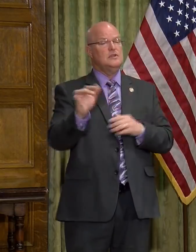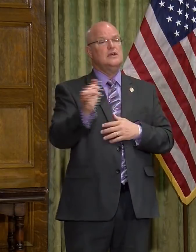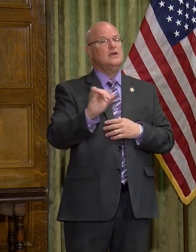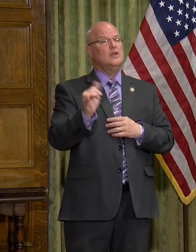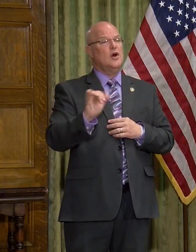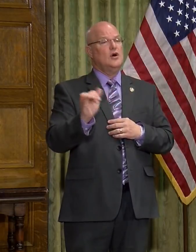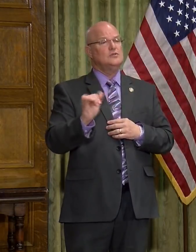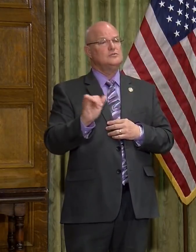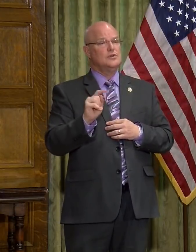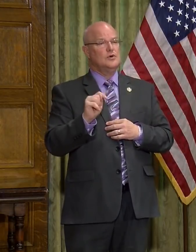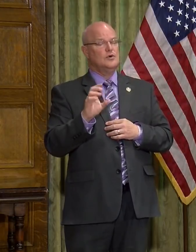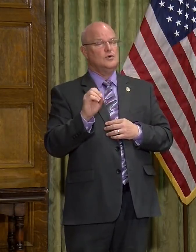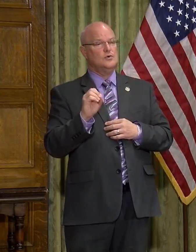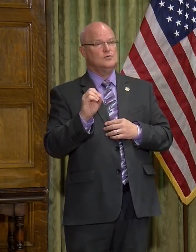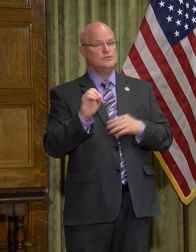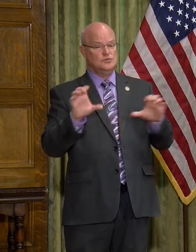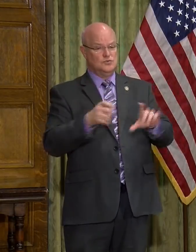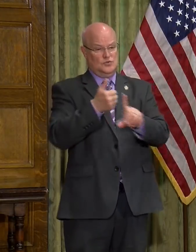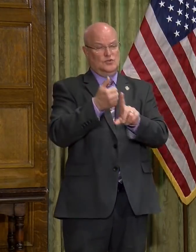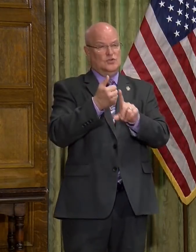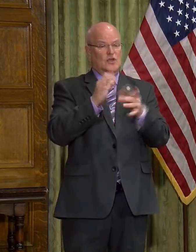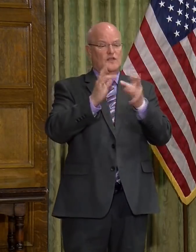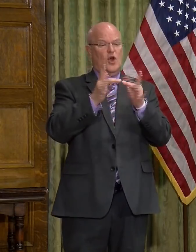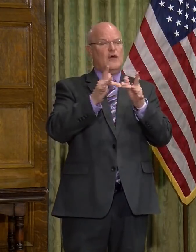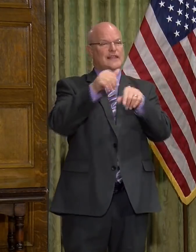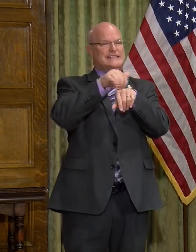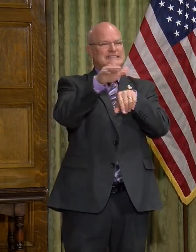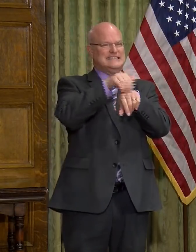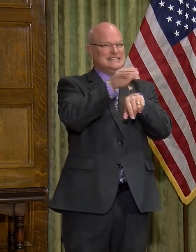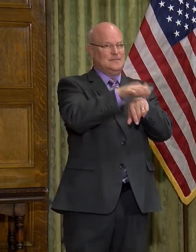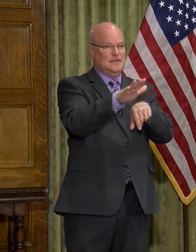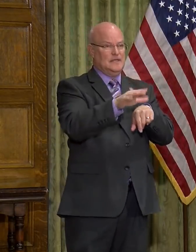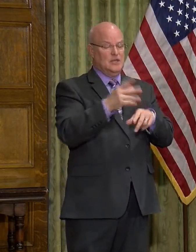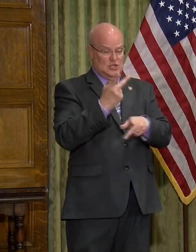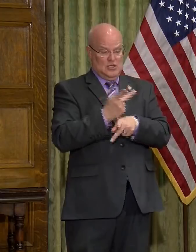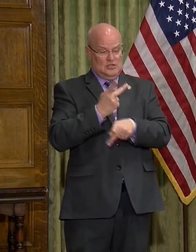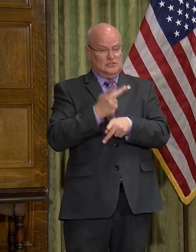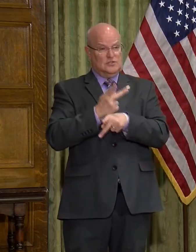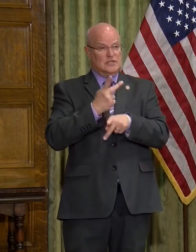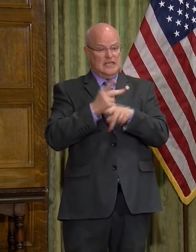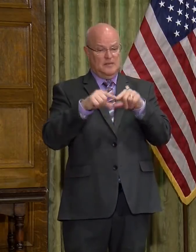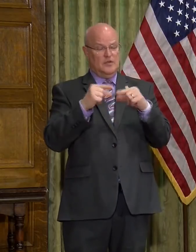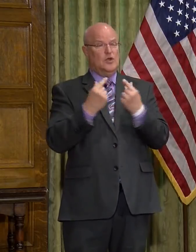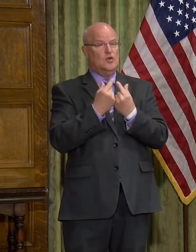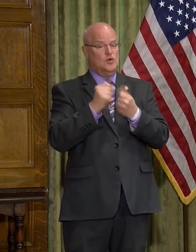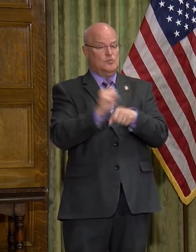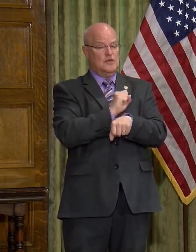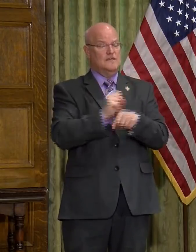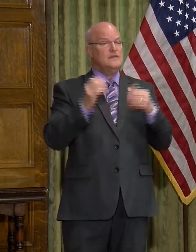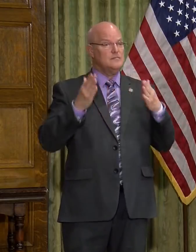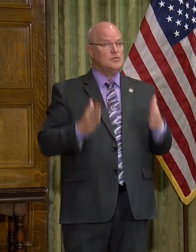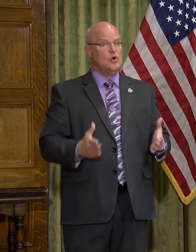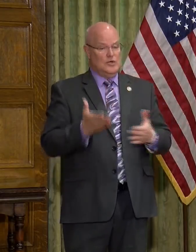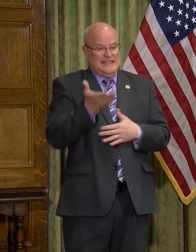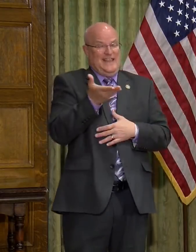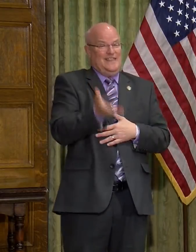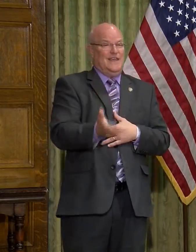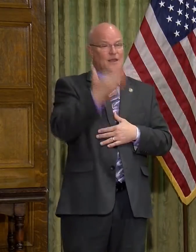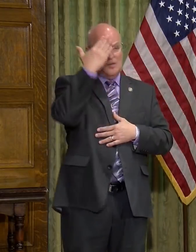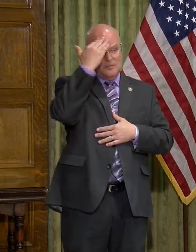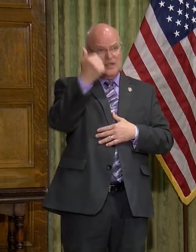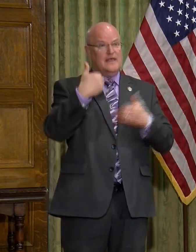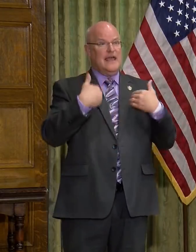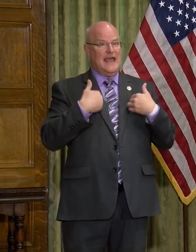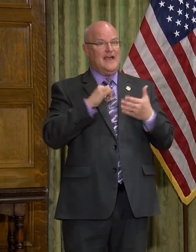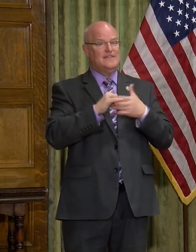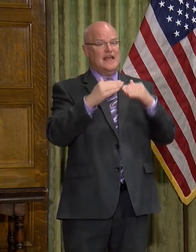also to do their online shipping. So they're keeping a group of employees there because they